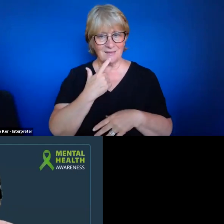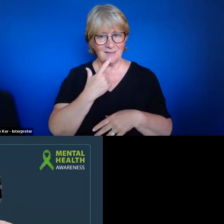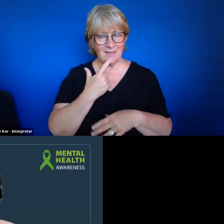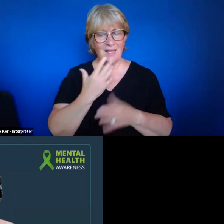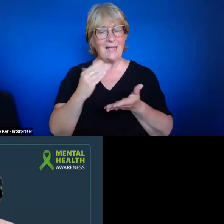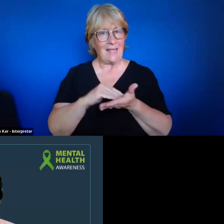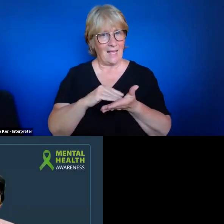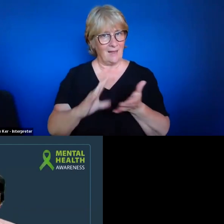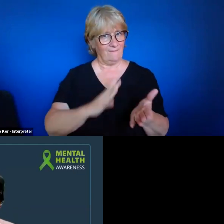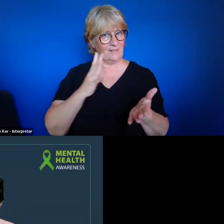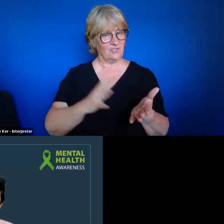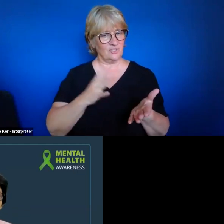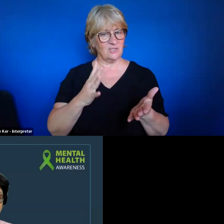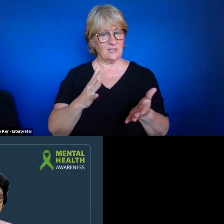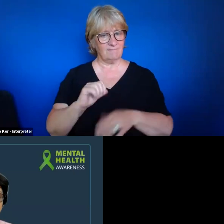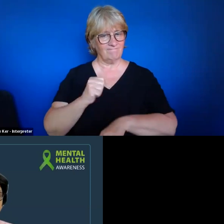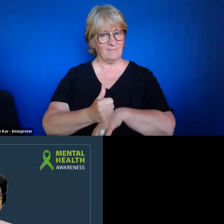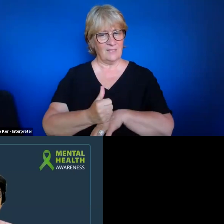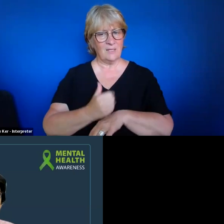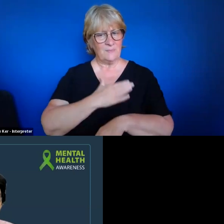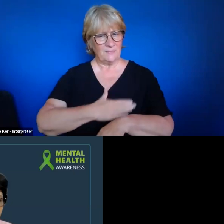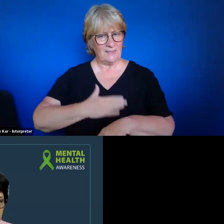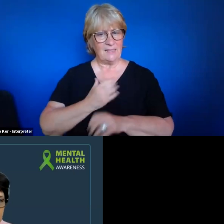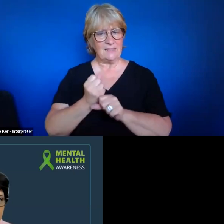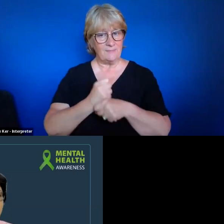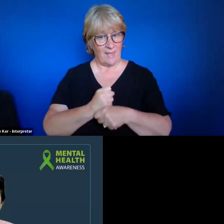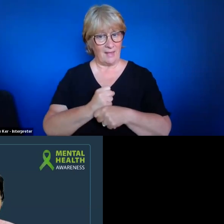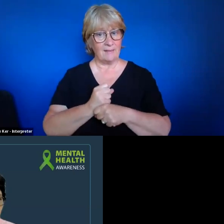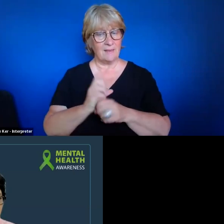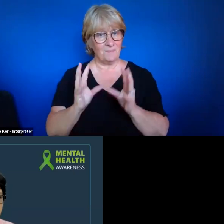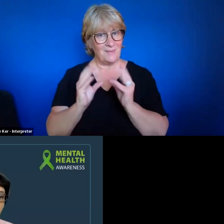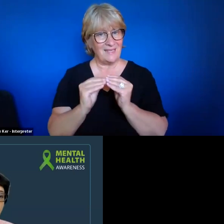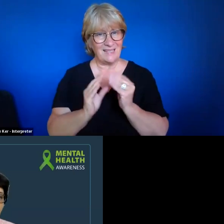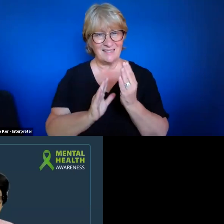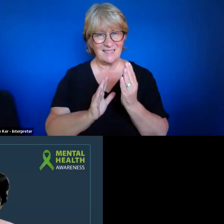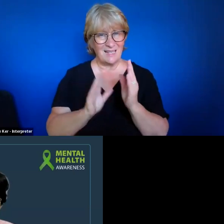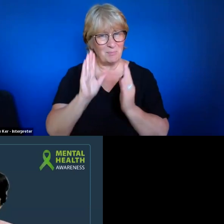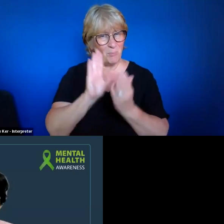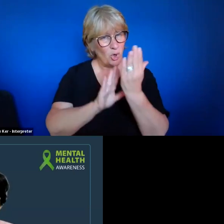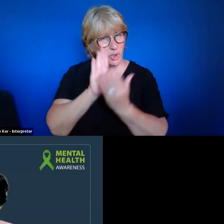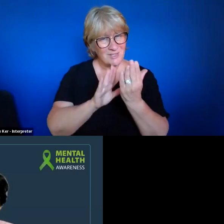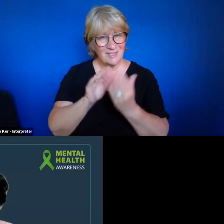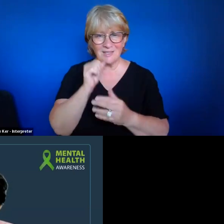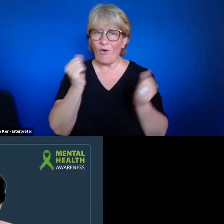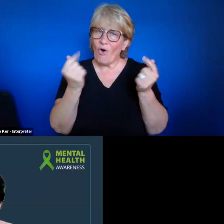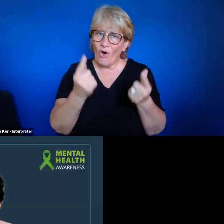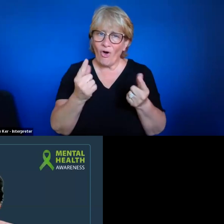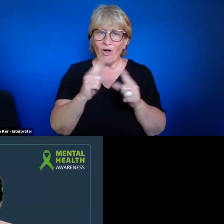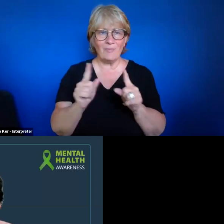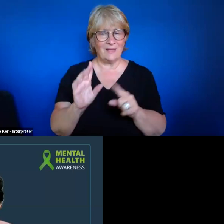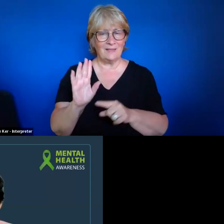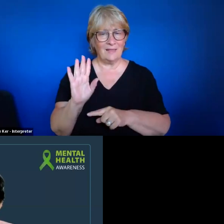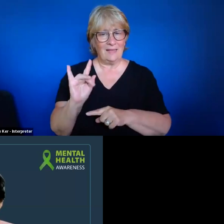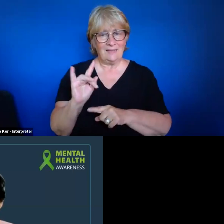again, officially saying on record, if we could please make our meetings in person, not all of them, but have at least one. It's been 18 months of